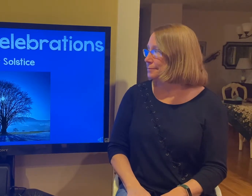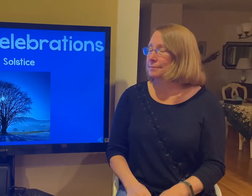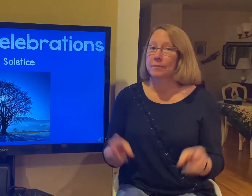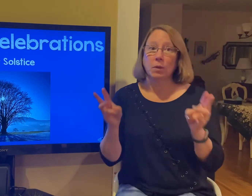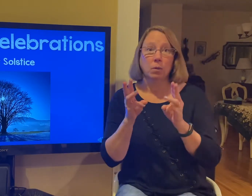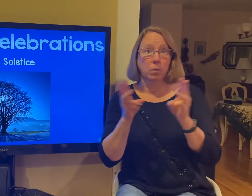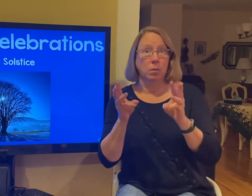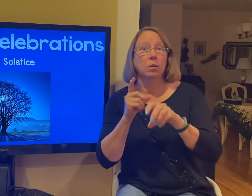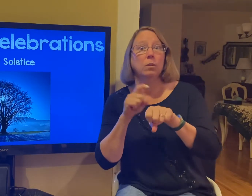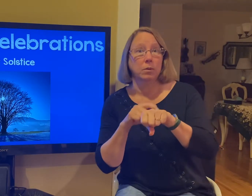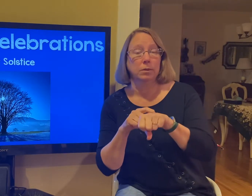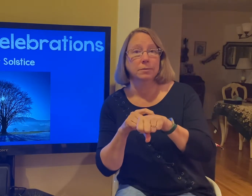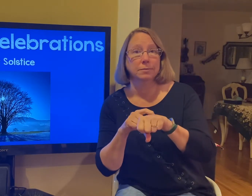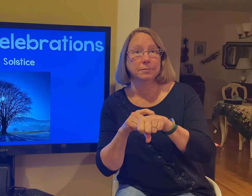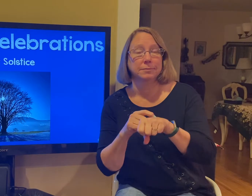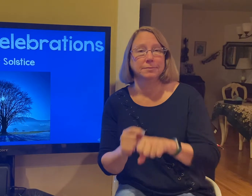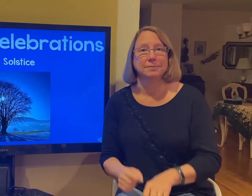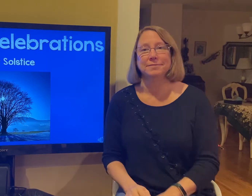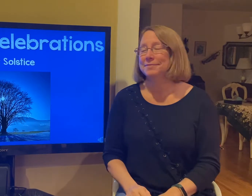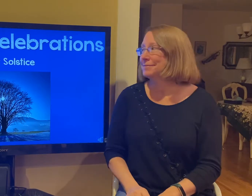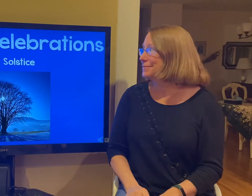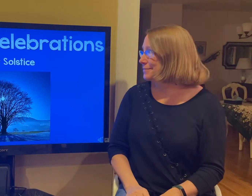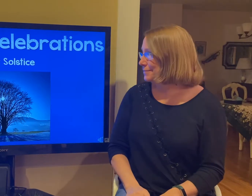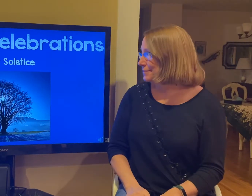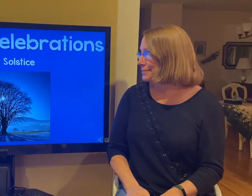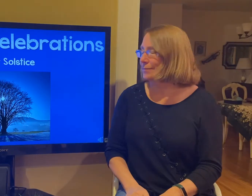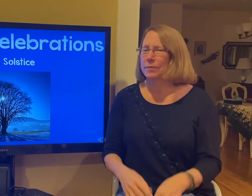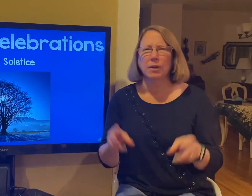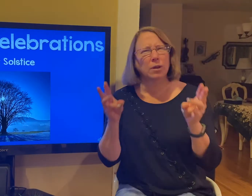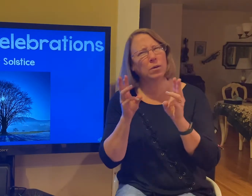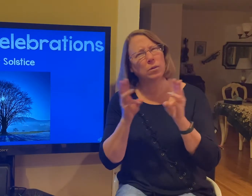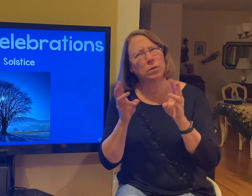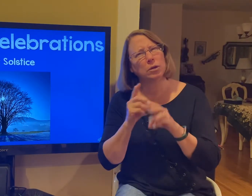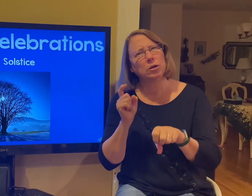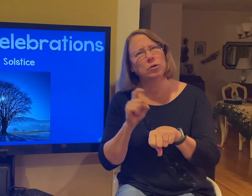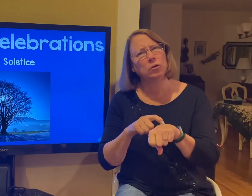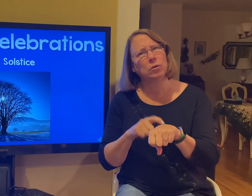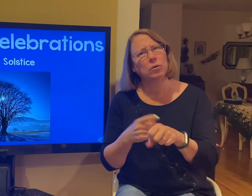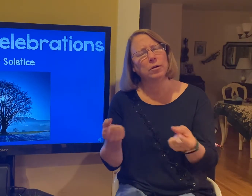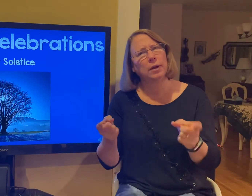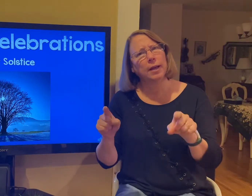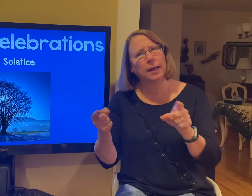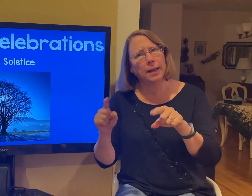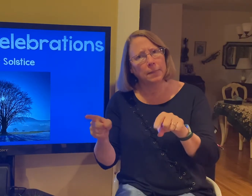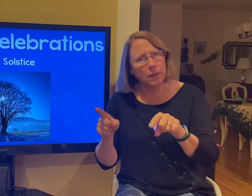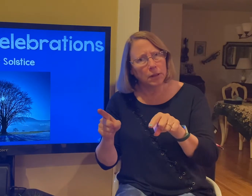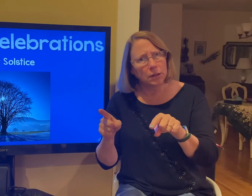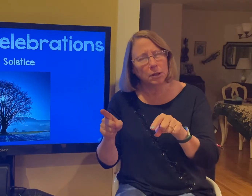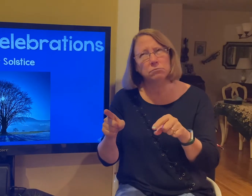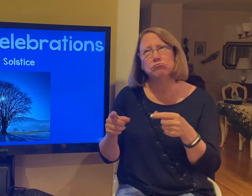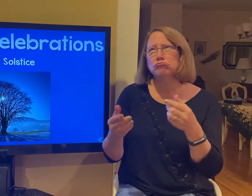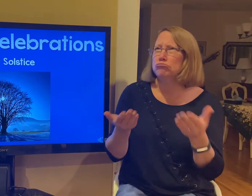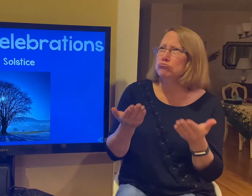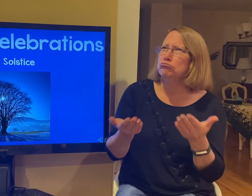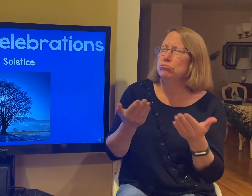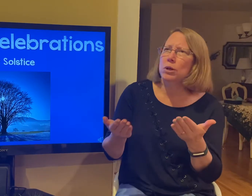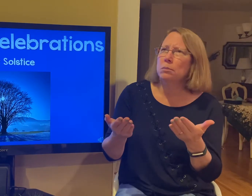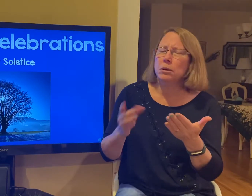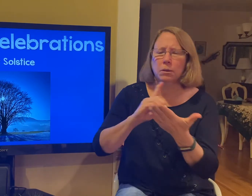Winter Solstice. The winter solstice happens on either December 20th,